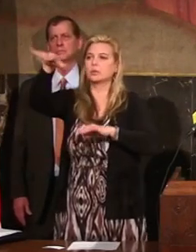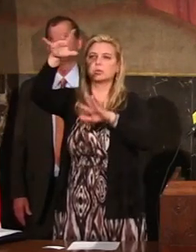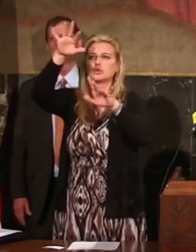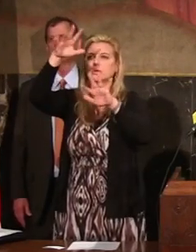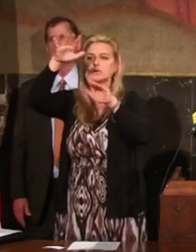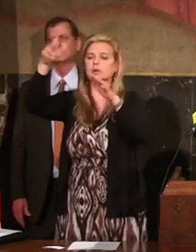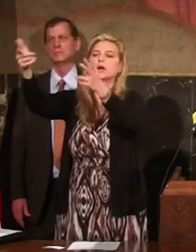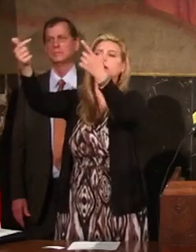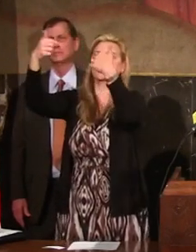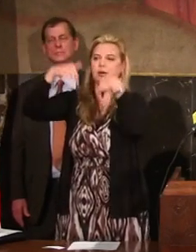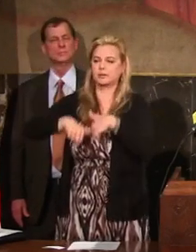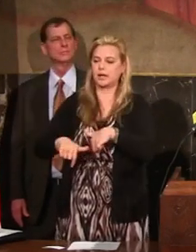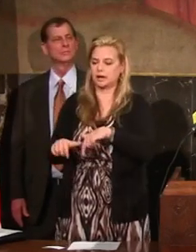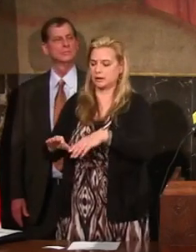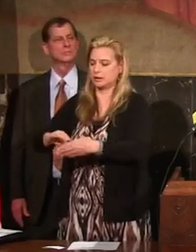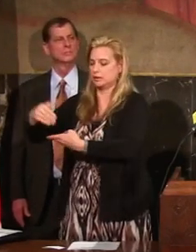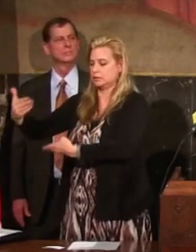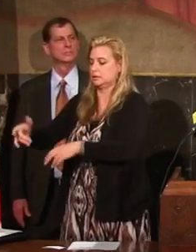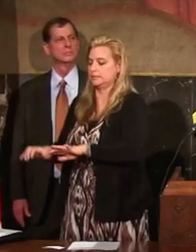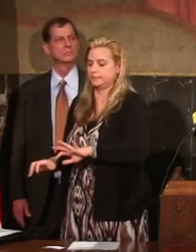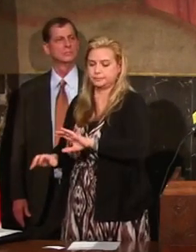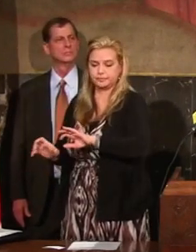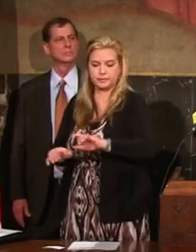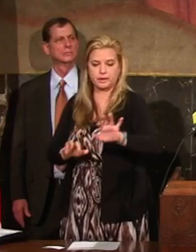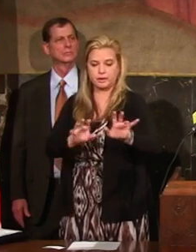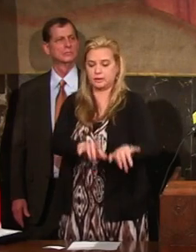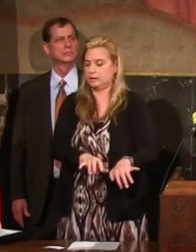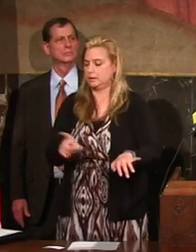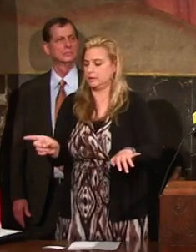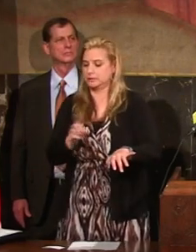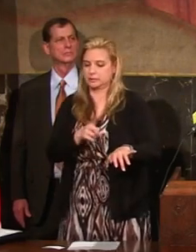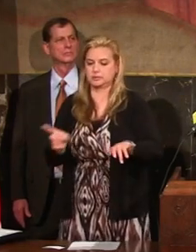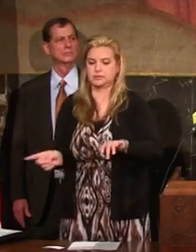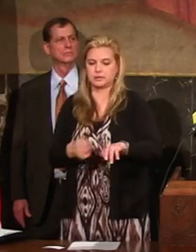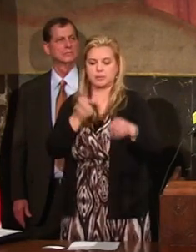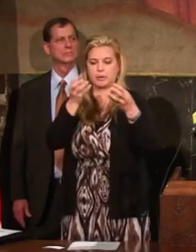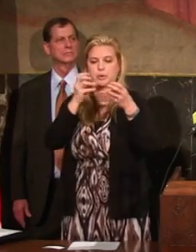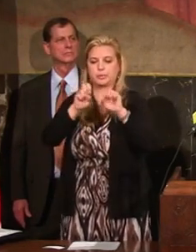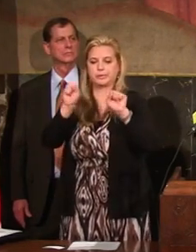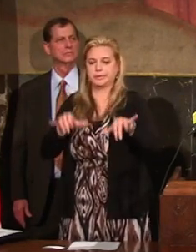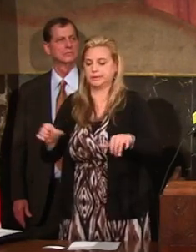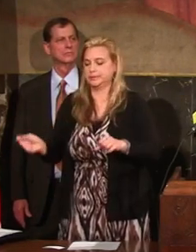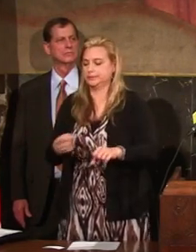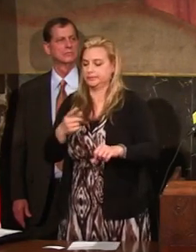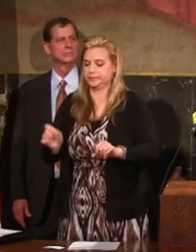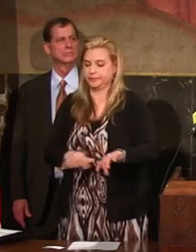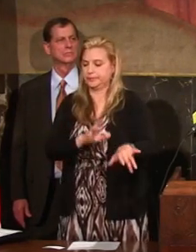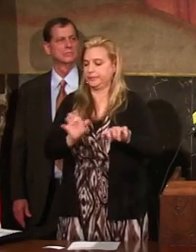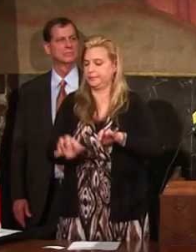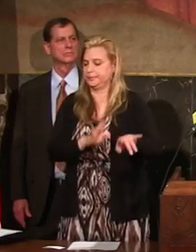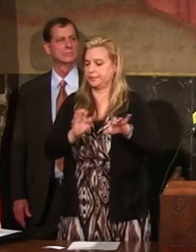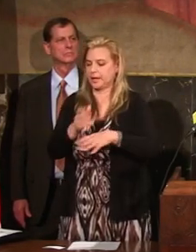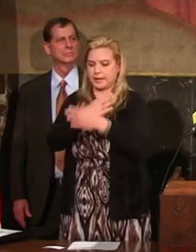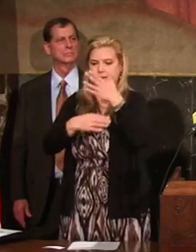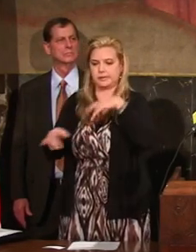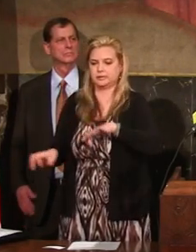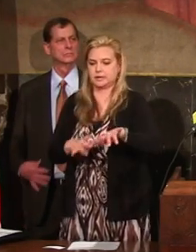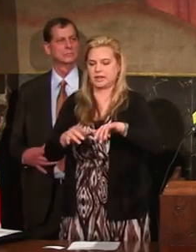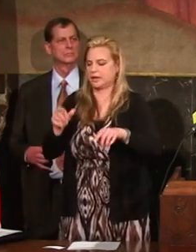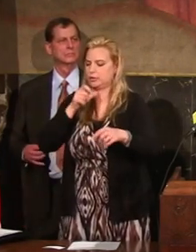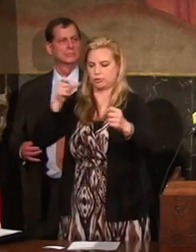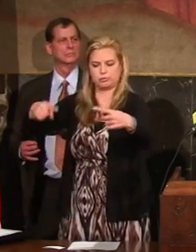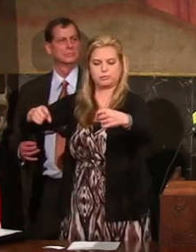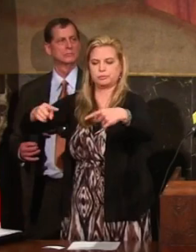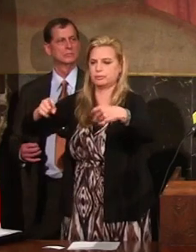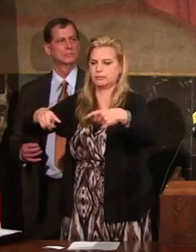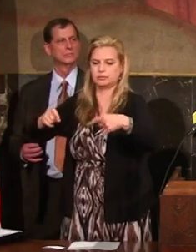enter duplicate data into multiple systems because the systems don't talk to each other. So our attempt to